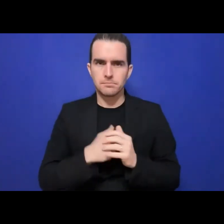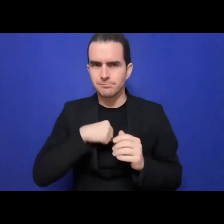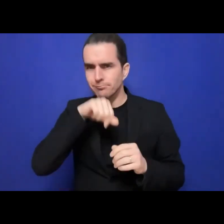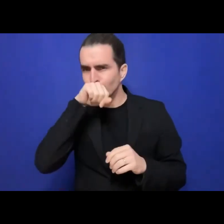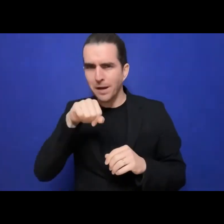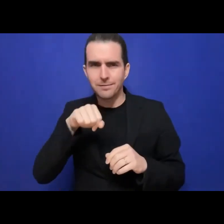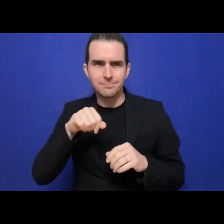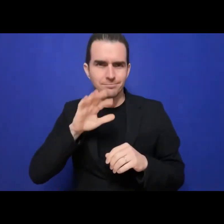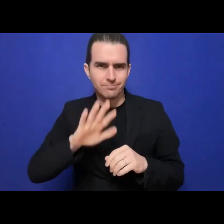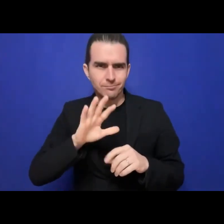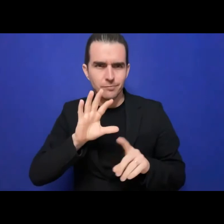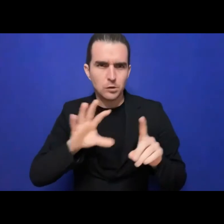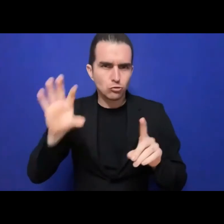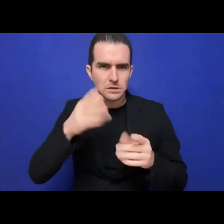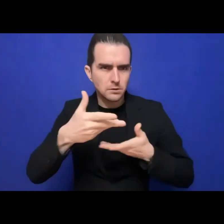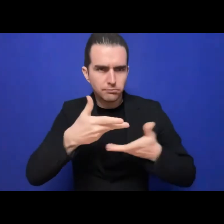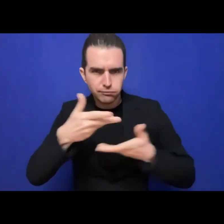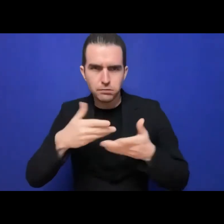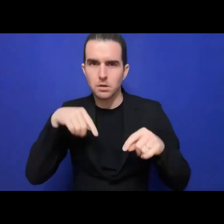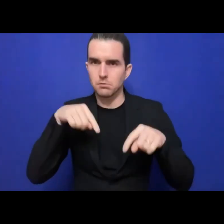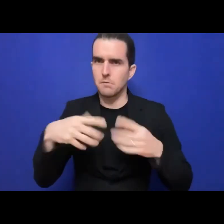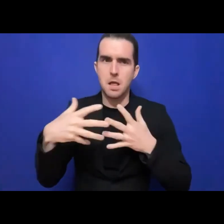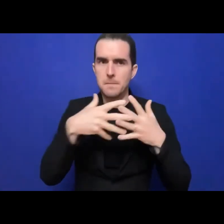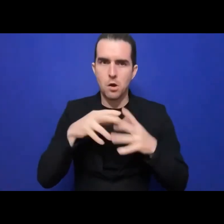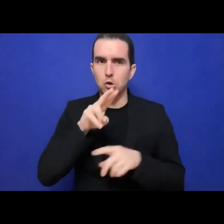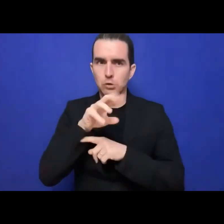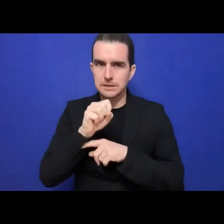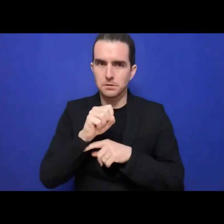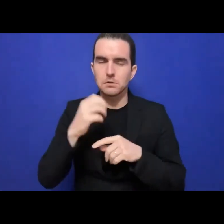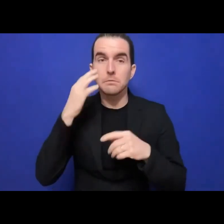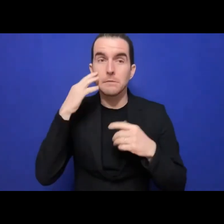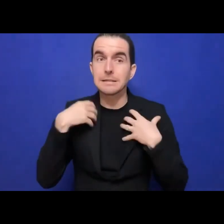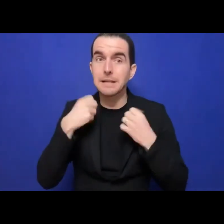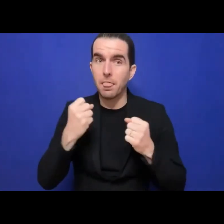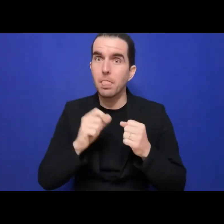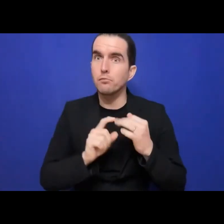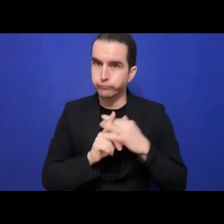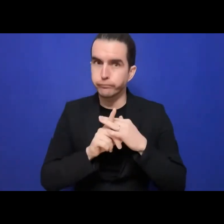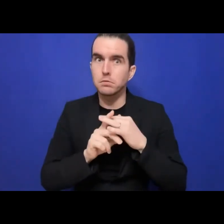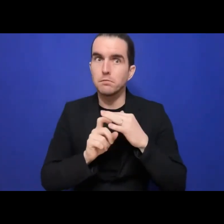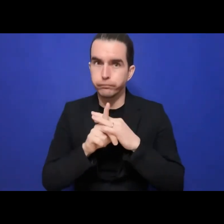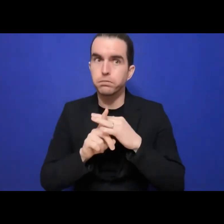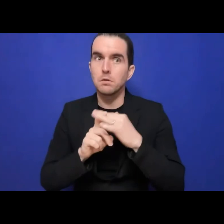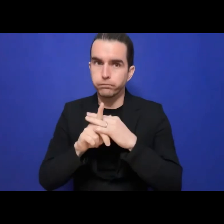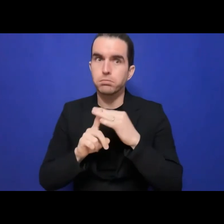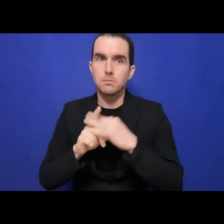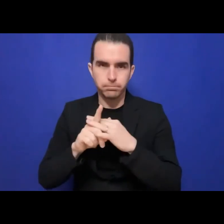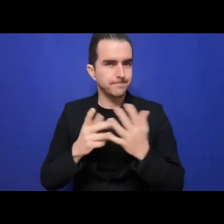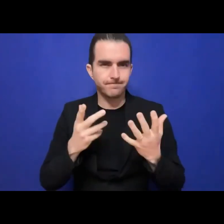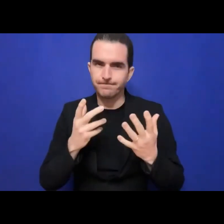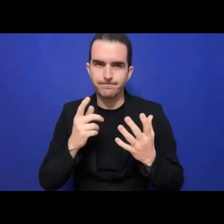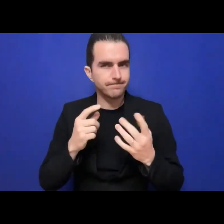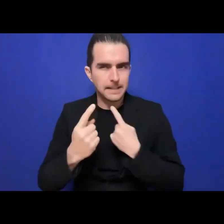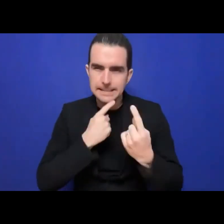among healthcare workers or our healthcare professionals. A lot of people in the US have actually experienced quite a bit of